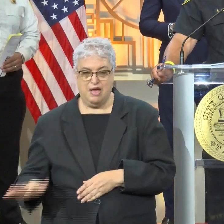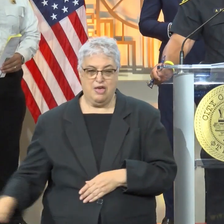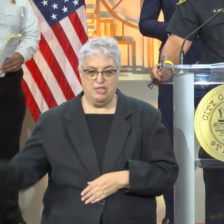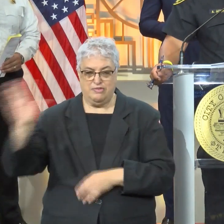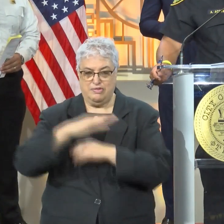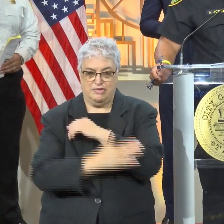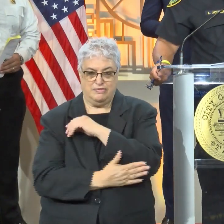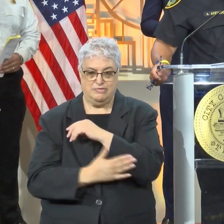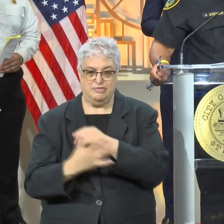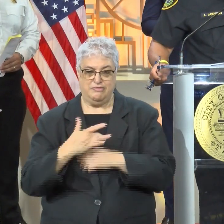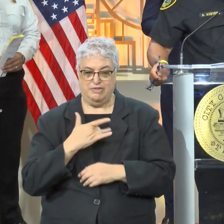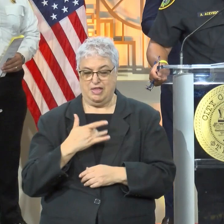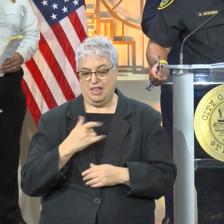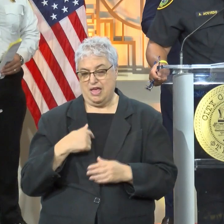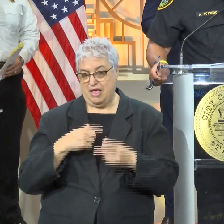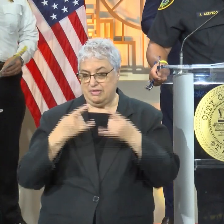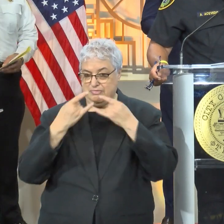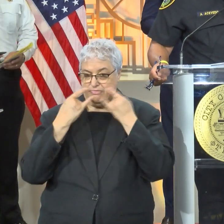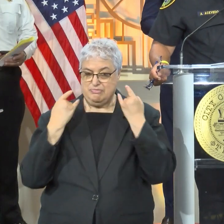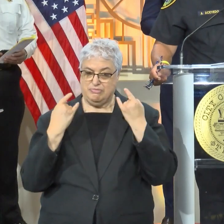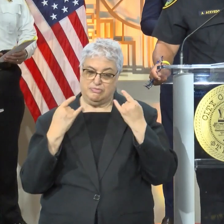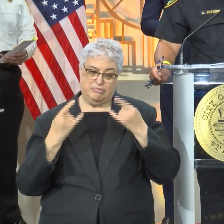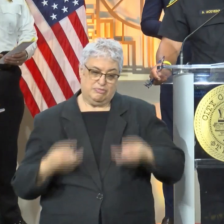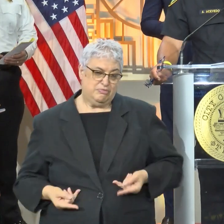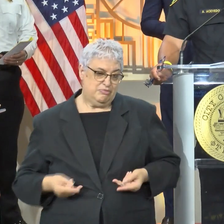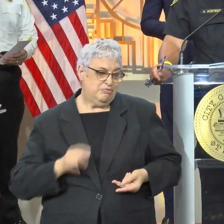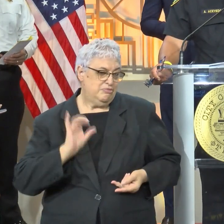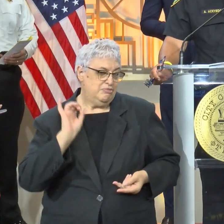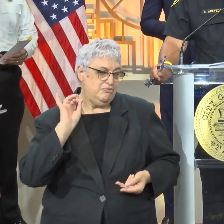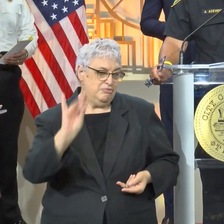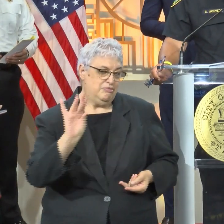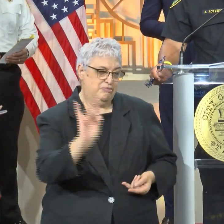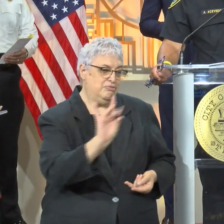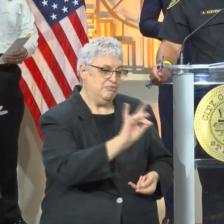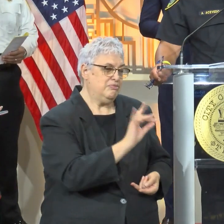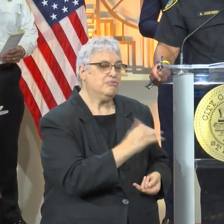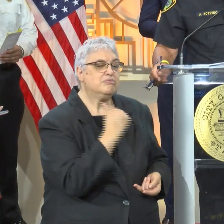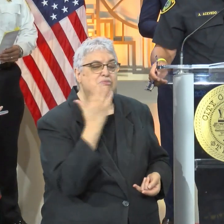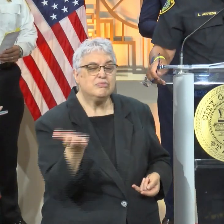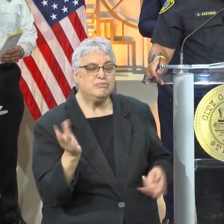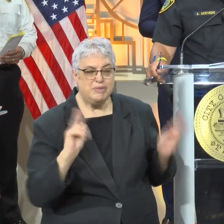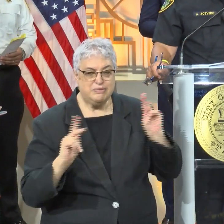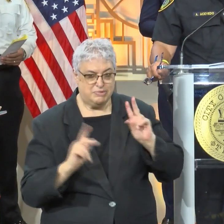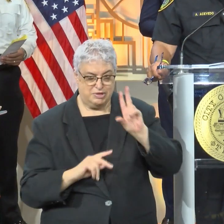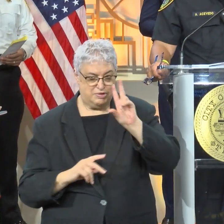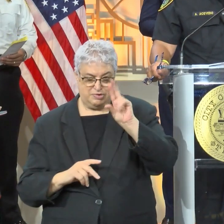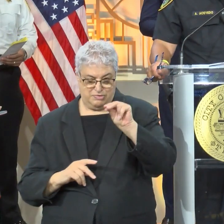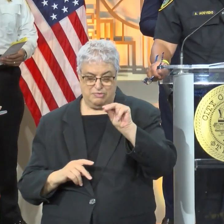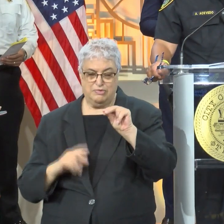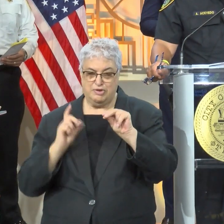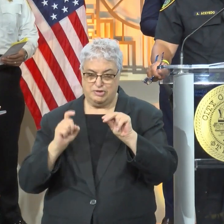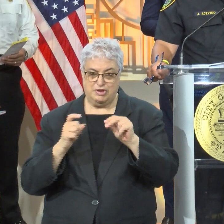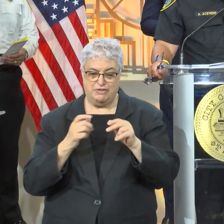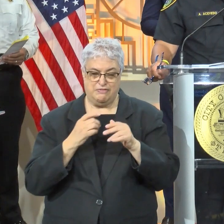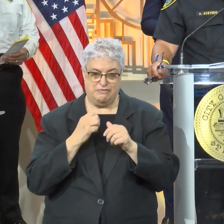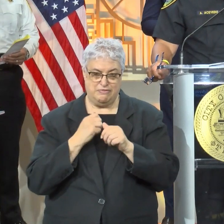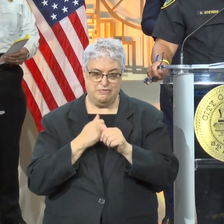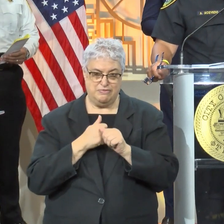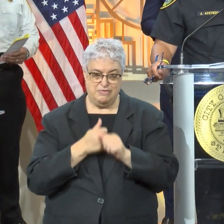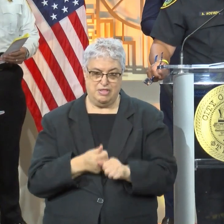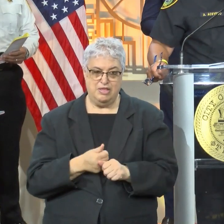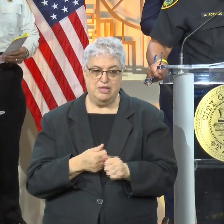right to get other people sick and ultimately cost them their lives? So I want to thank Houstonians, because unlike some other